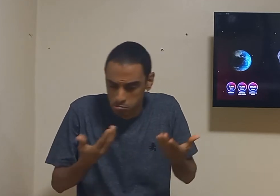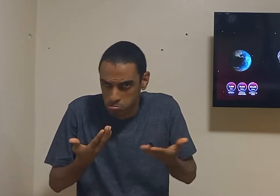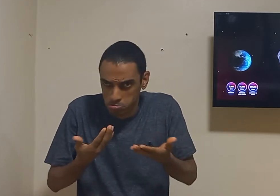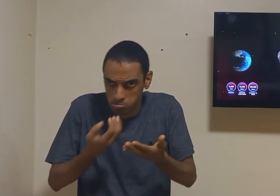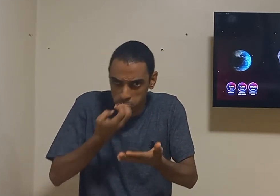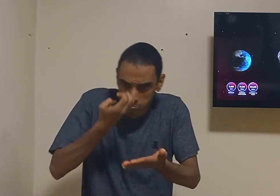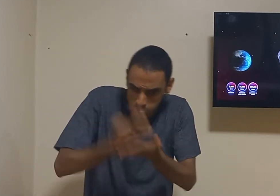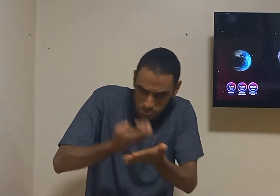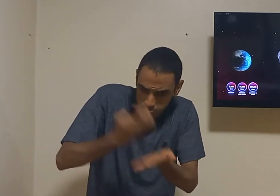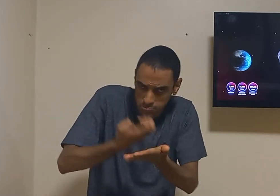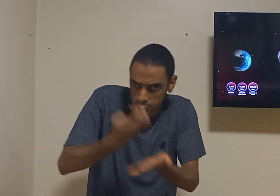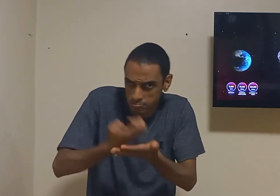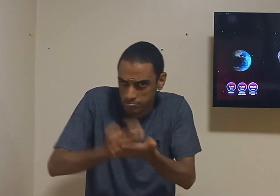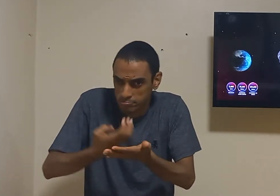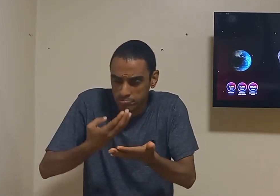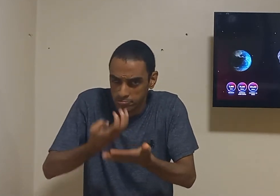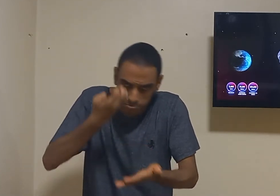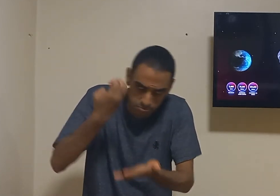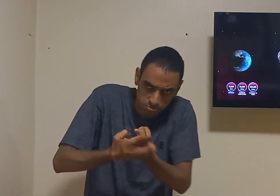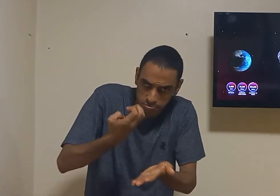image.